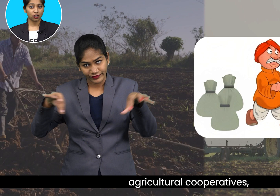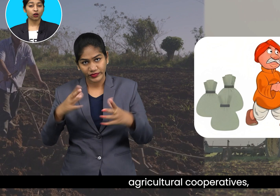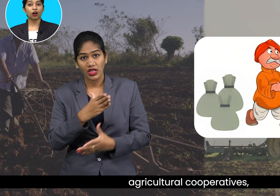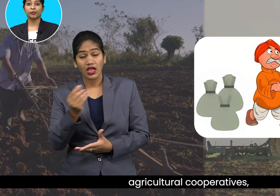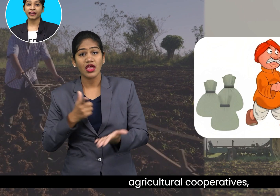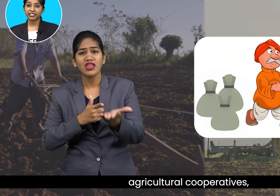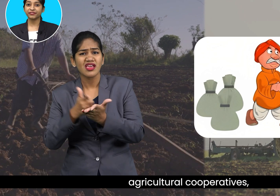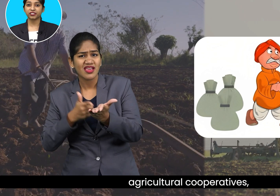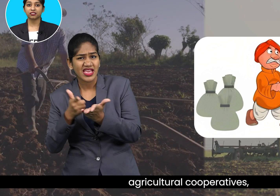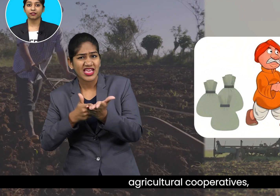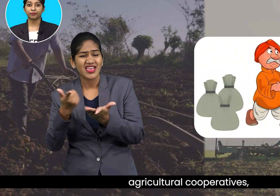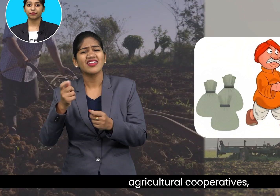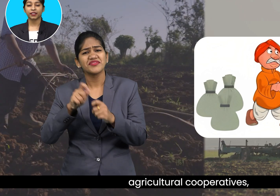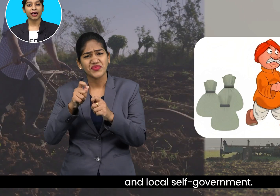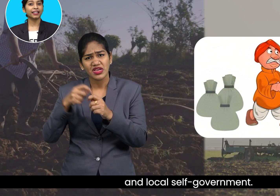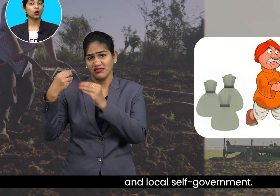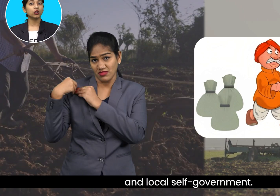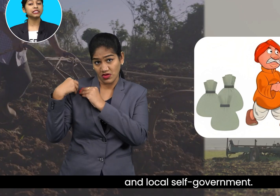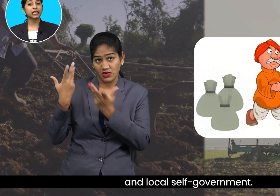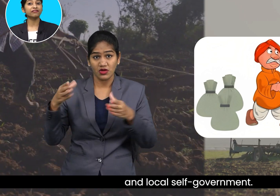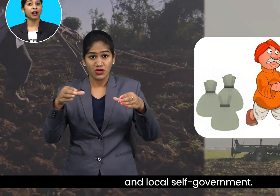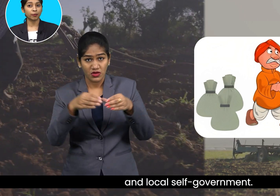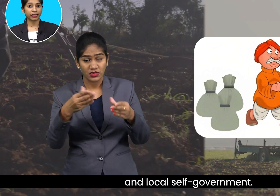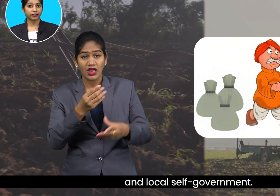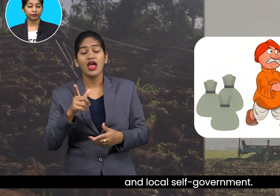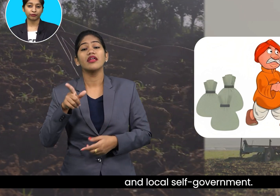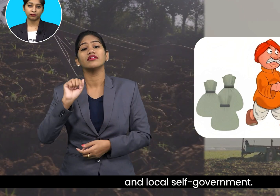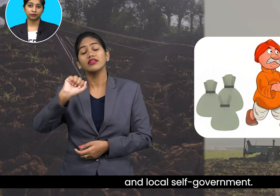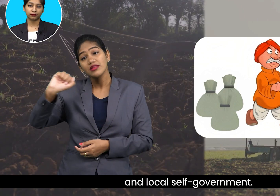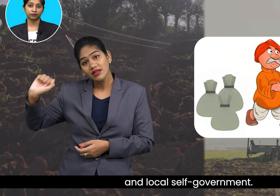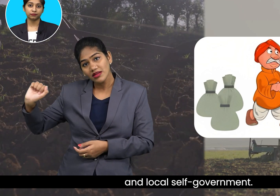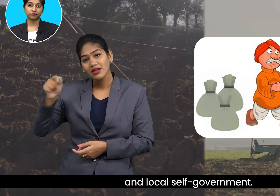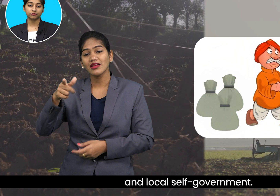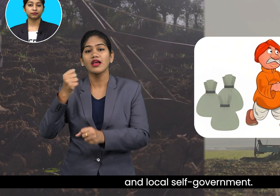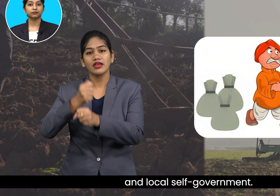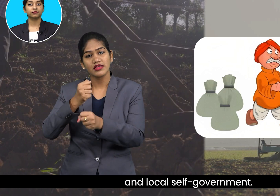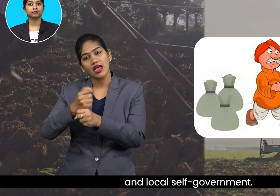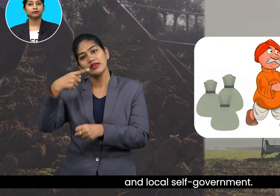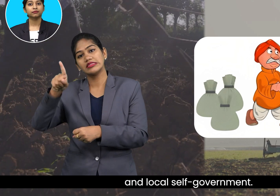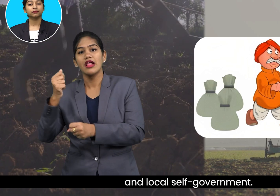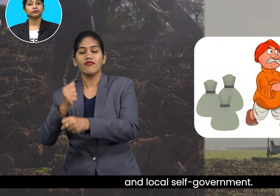agricultural cooperatives and local self-government.